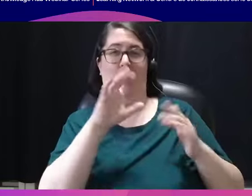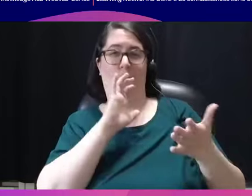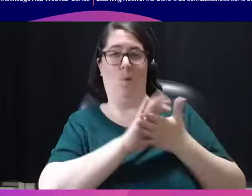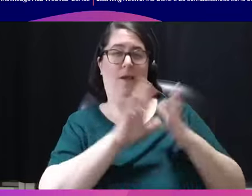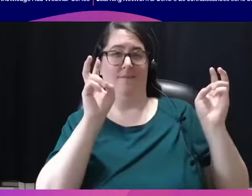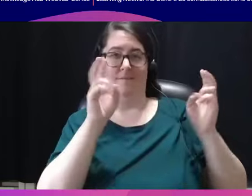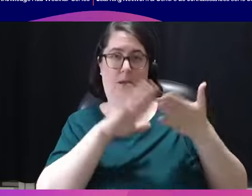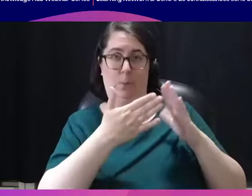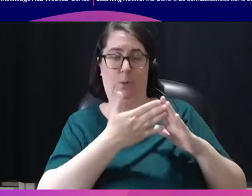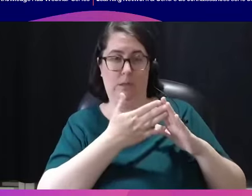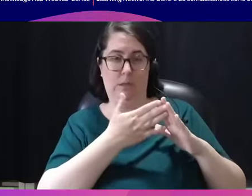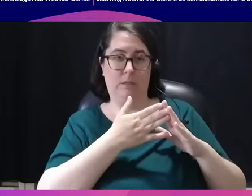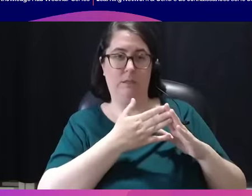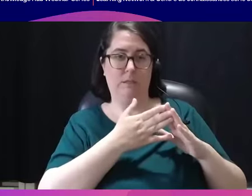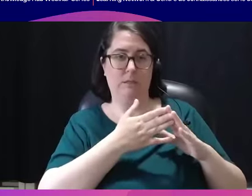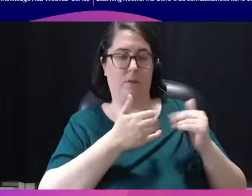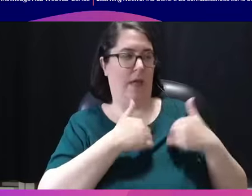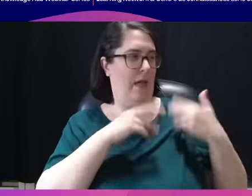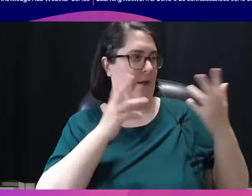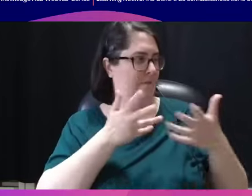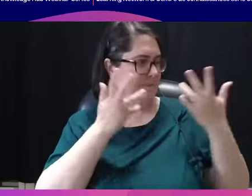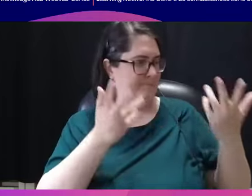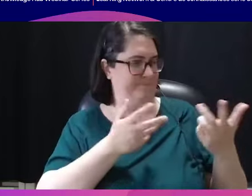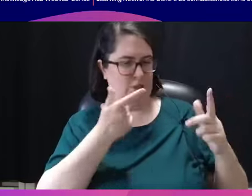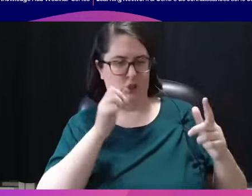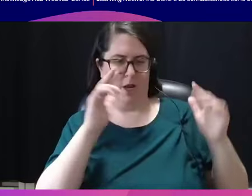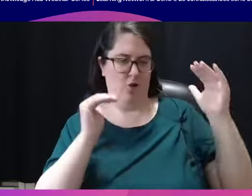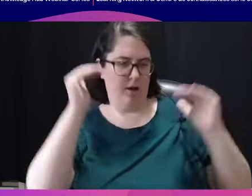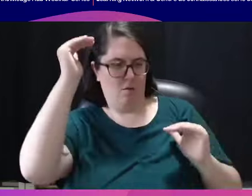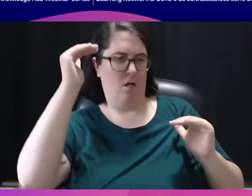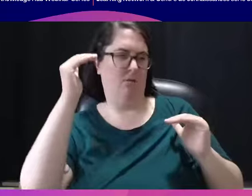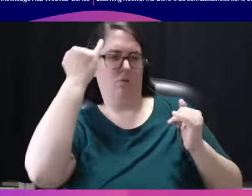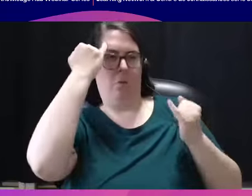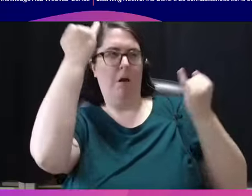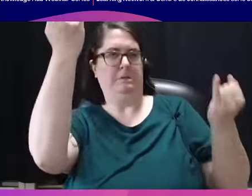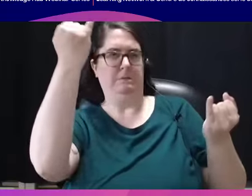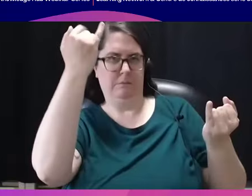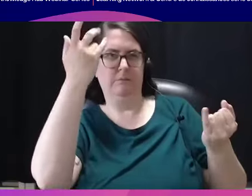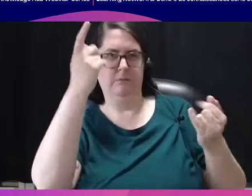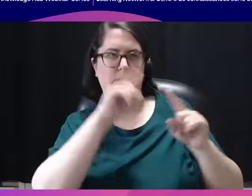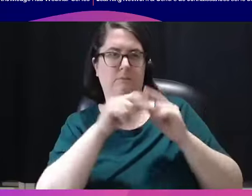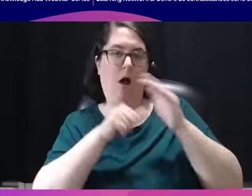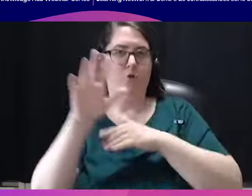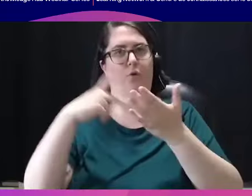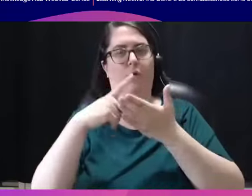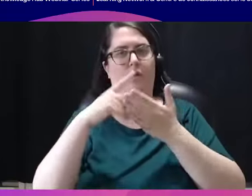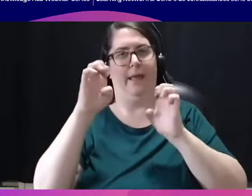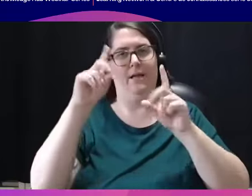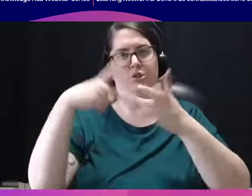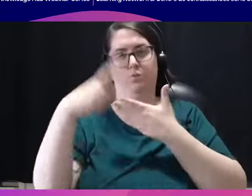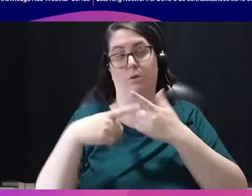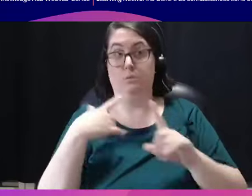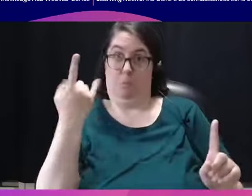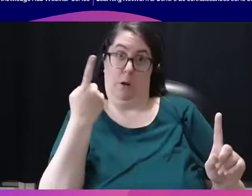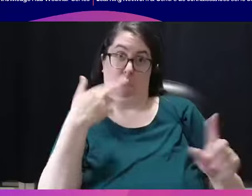And so they do kind of have this tenet of like gender ideology within their education programs. So that's another good resource for teachers